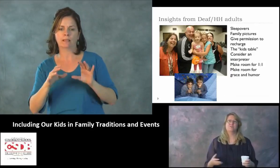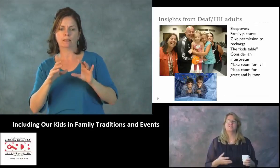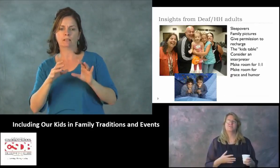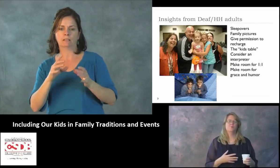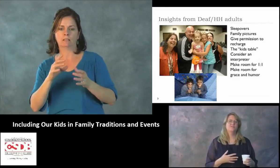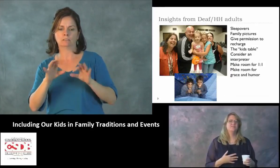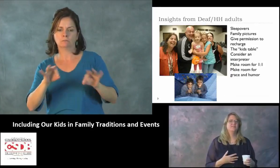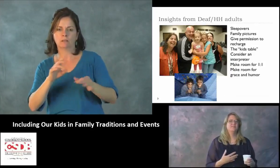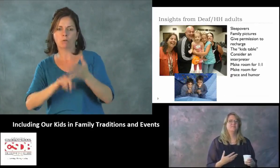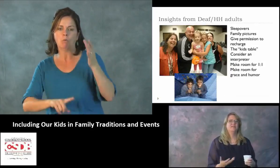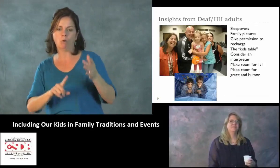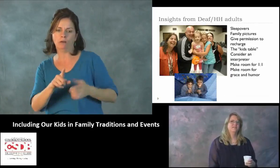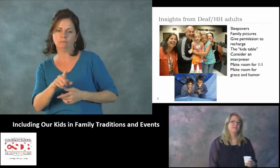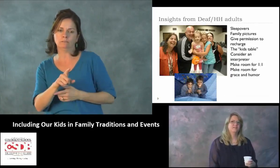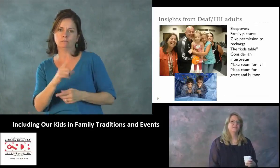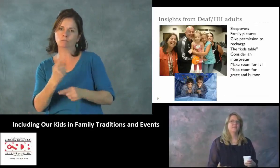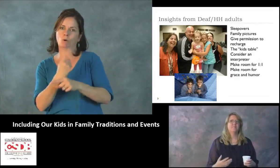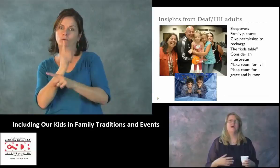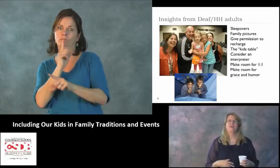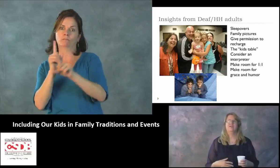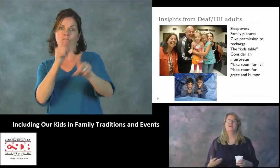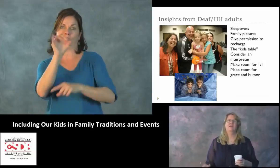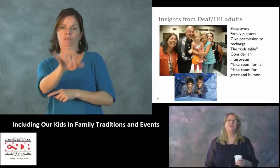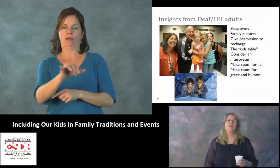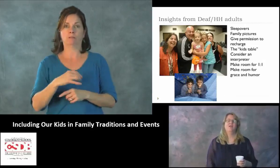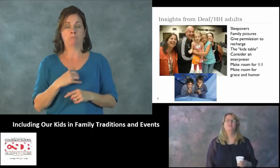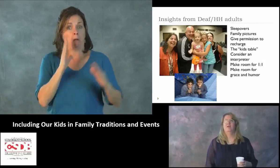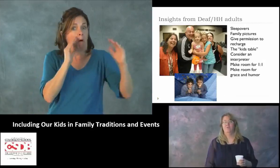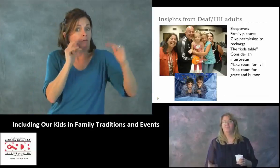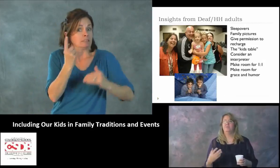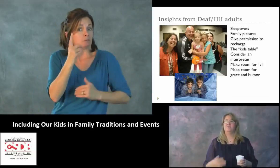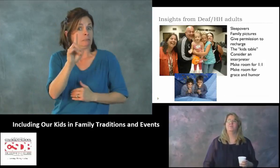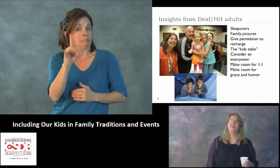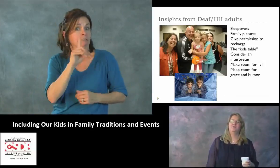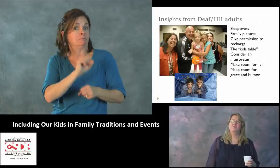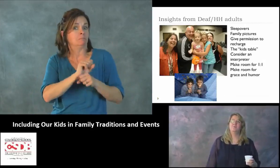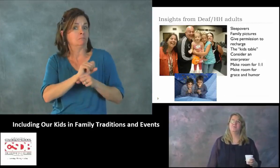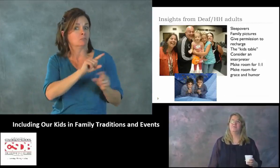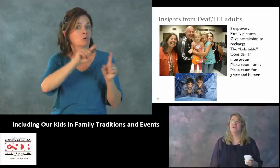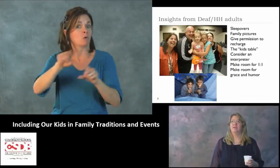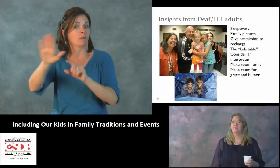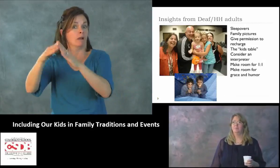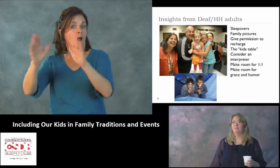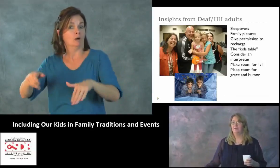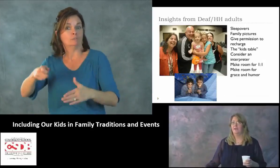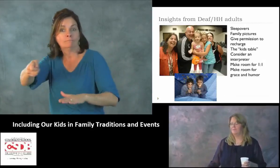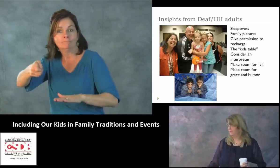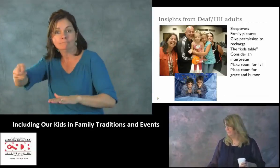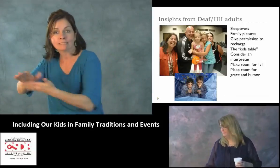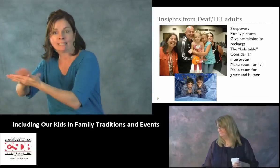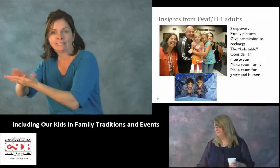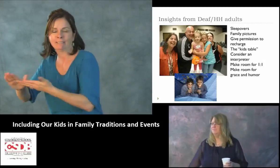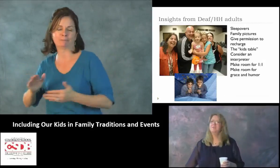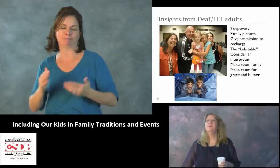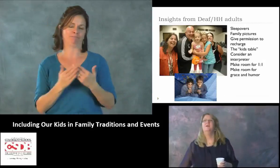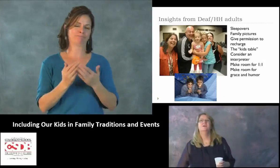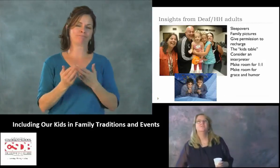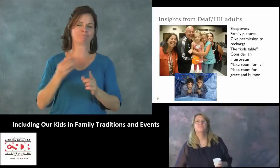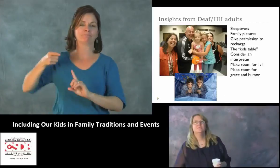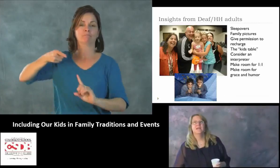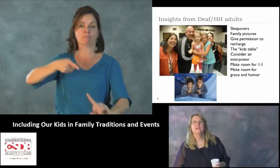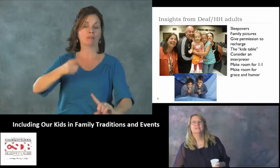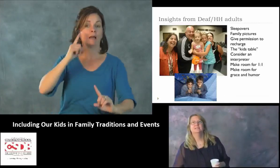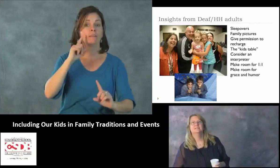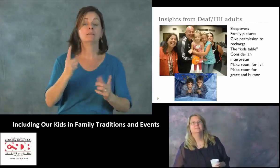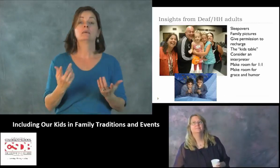this works. You know, what's the expected thing to say back? And hopefully someone did come over and vacuum. That's what I think.